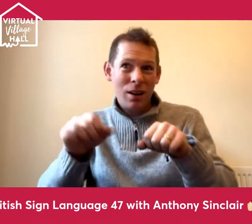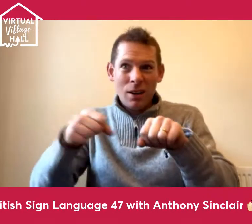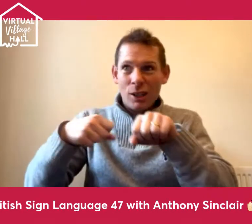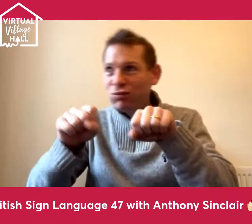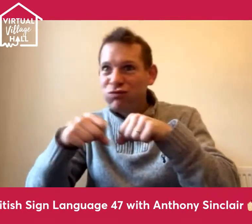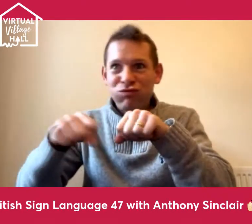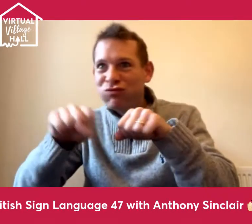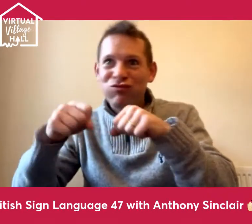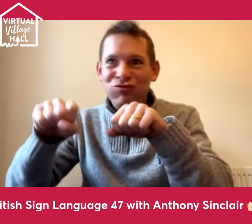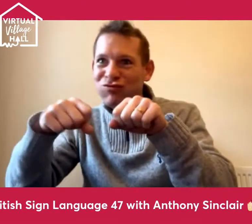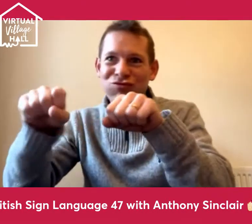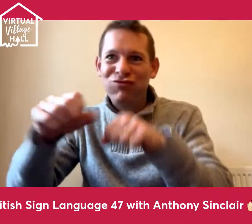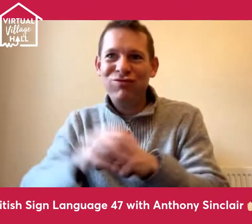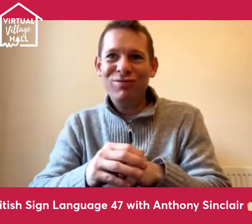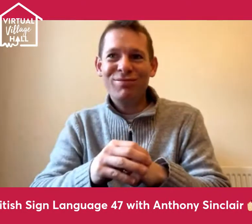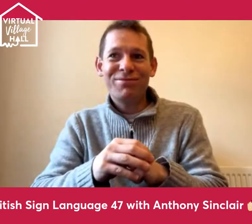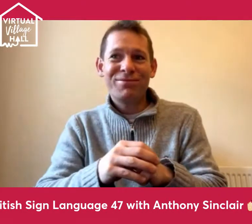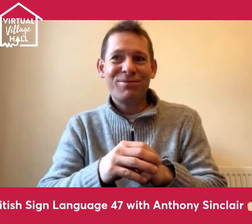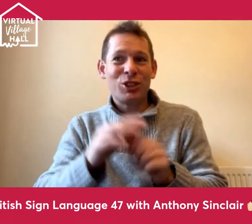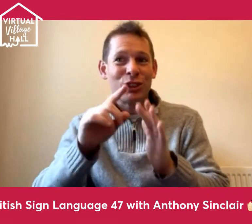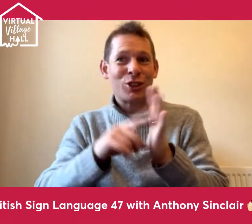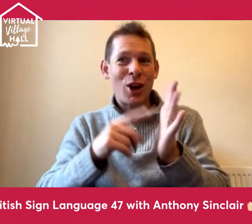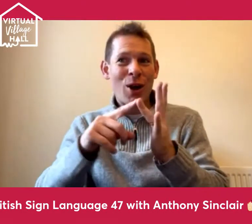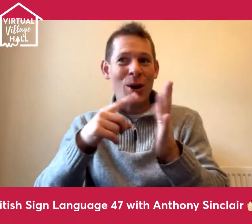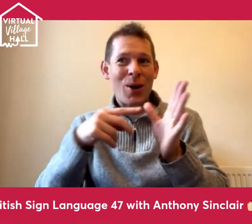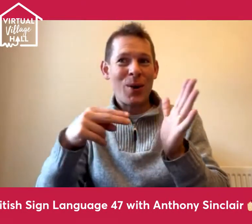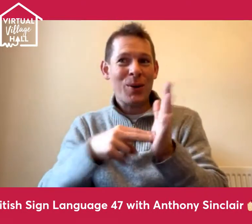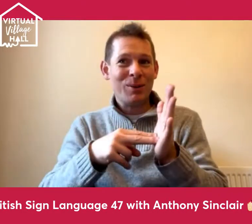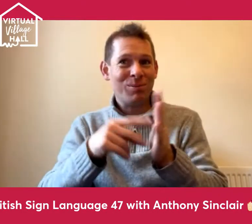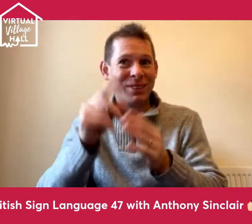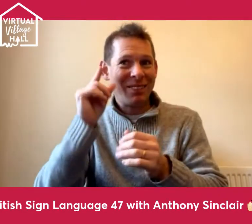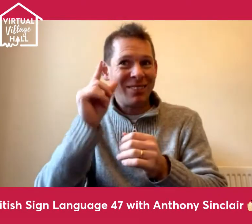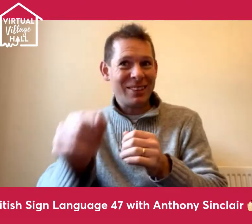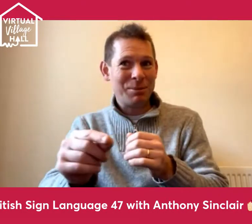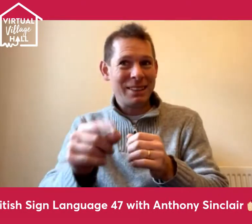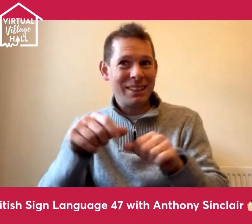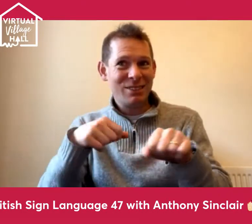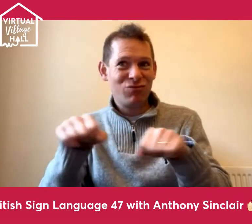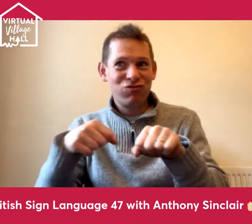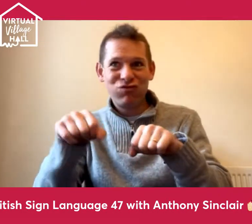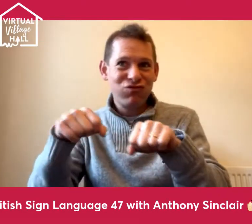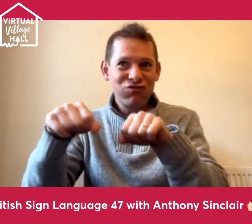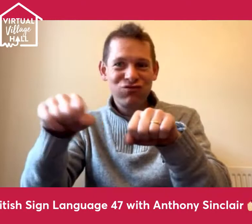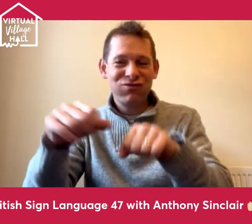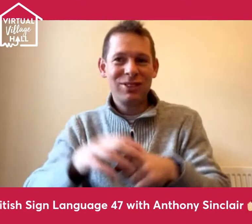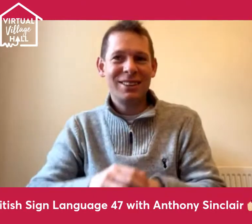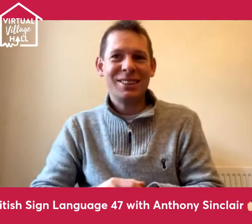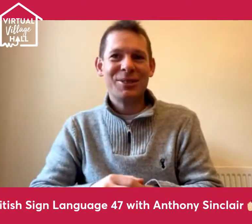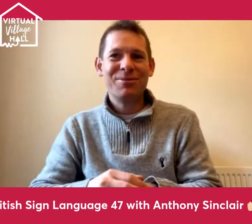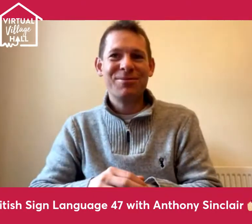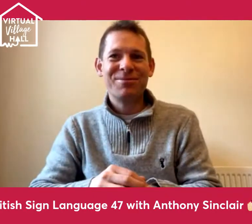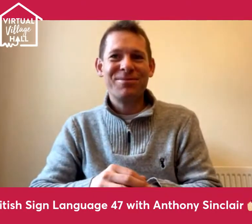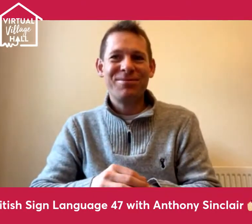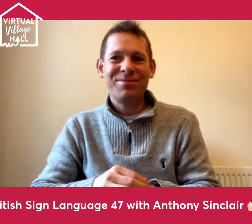Or you might go really, really fast if you want to get there quickly, Joan. You said you don't speed, but we don't